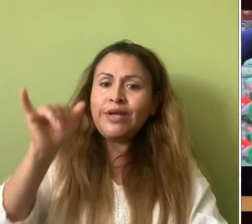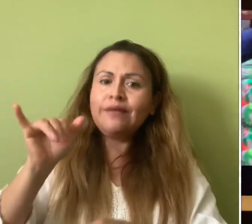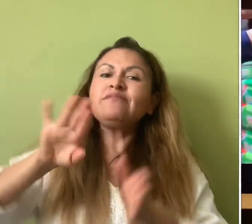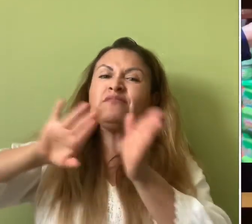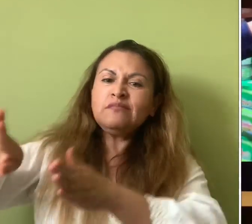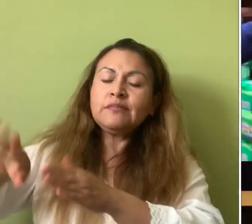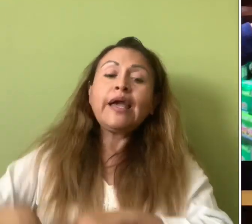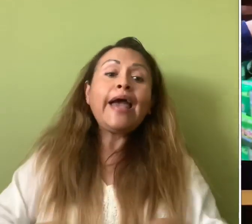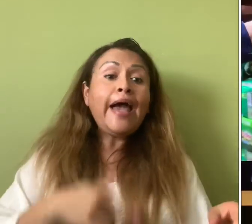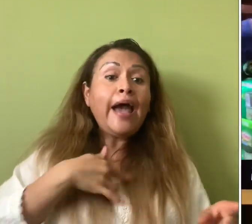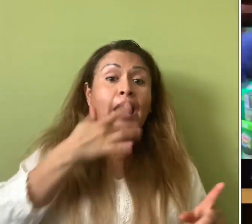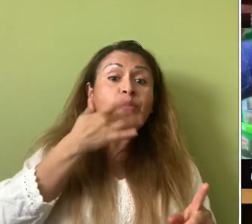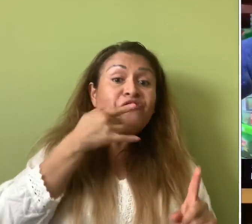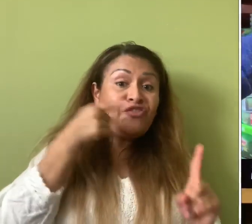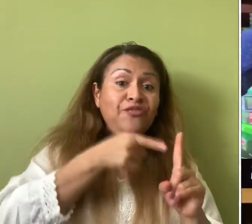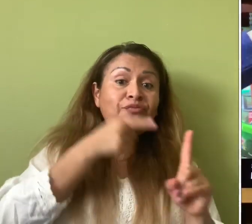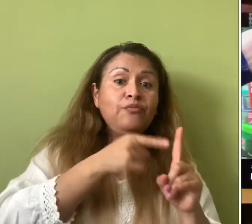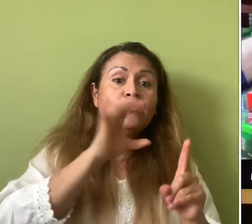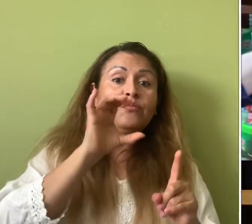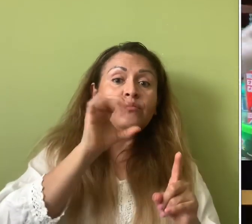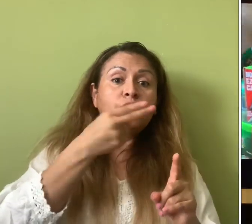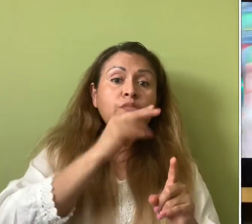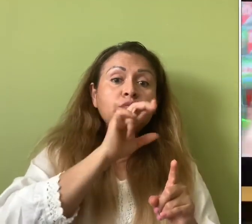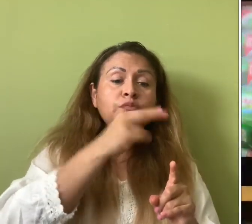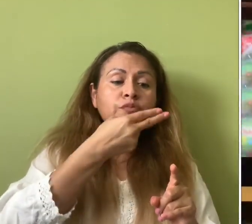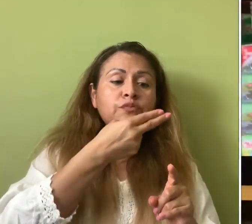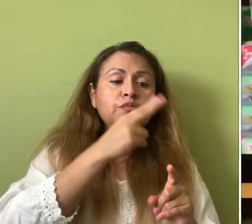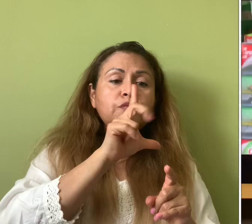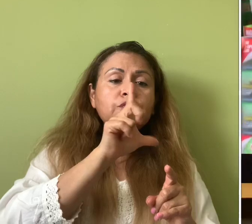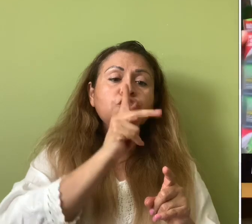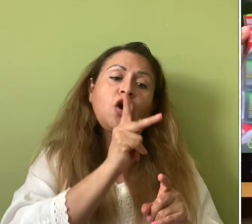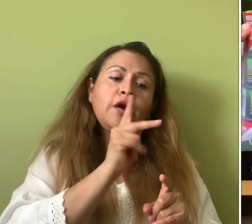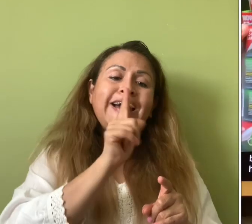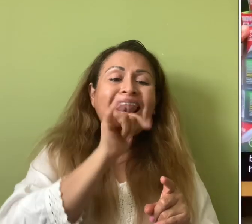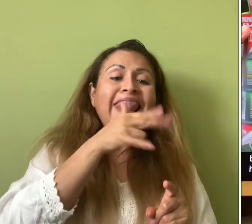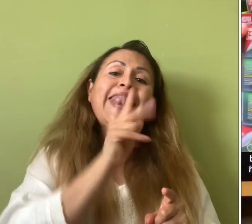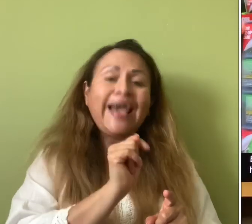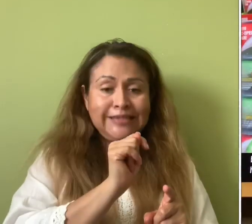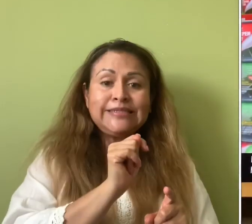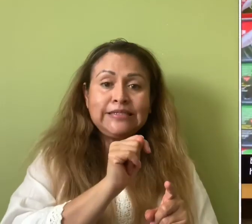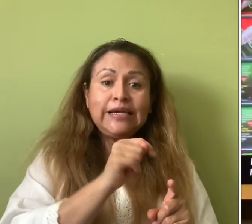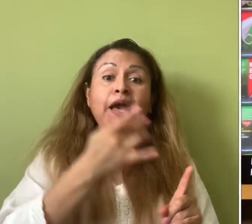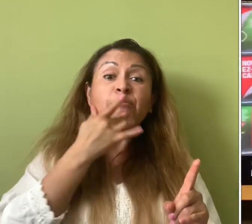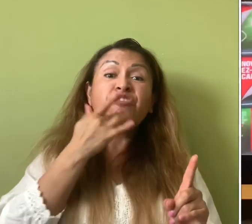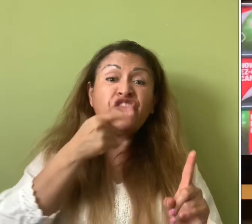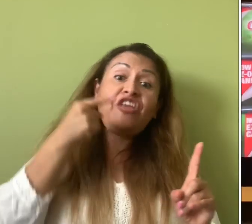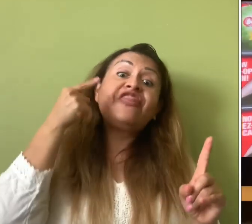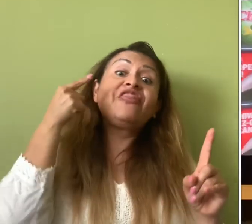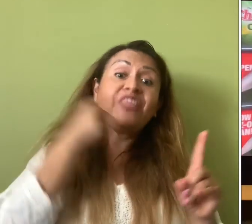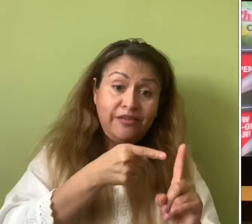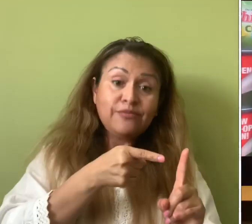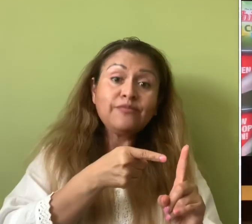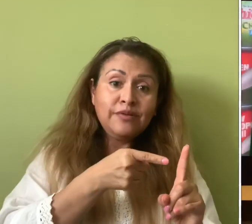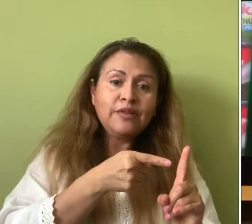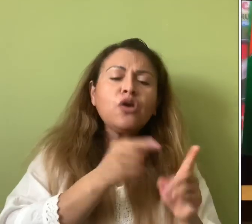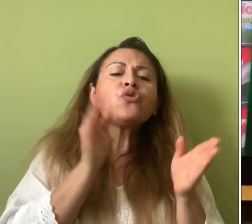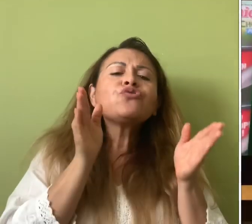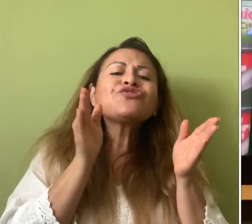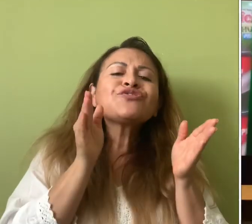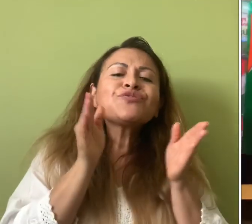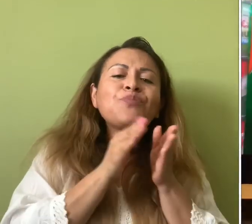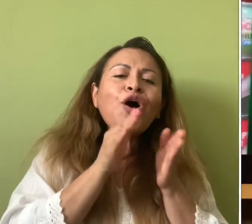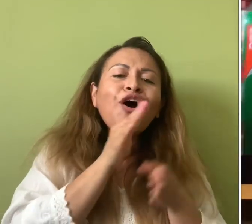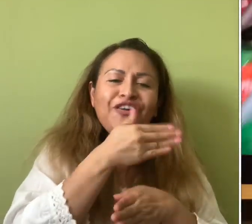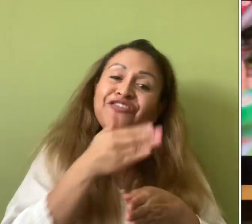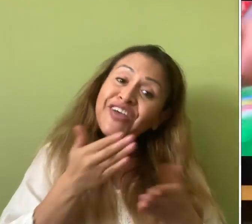it? Because it is chunk light, right? When you have chunk light tuna, it's made up of smaller